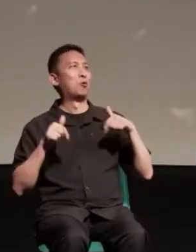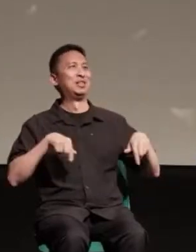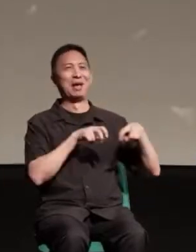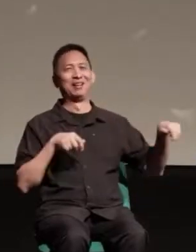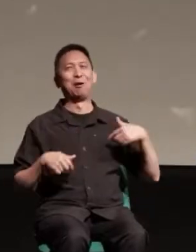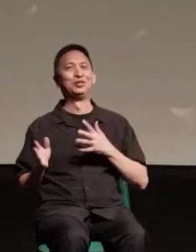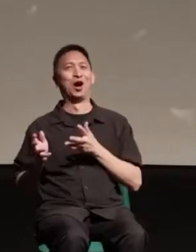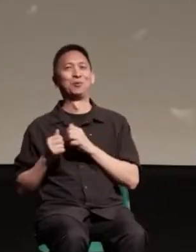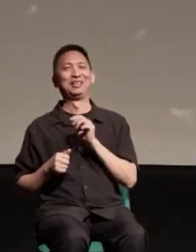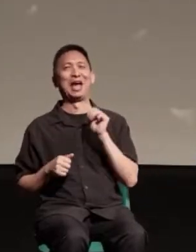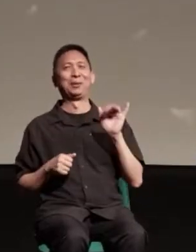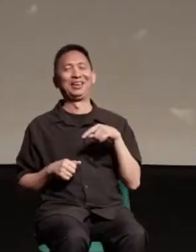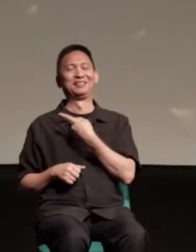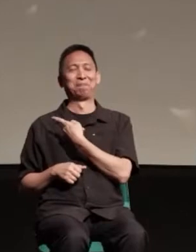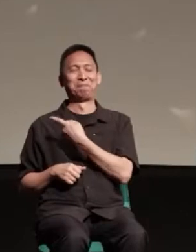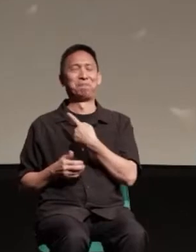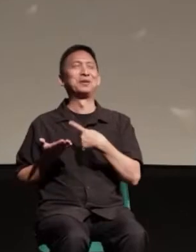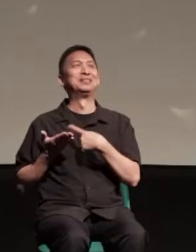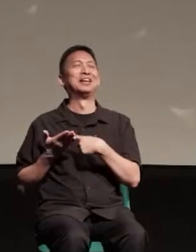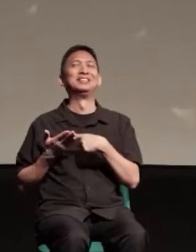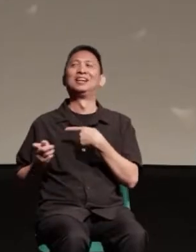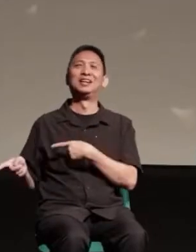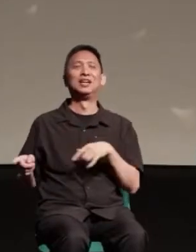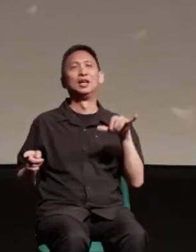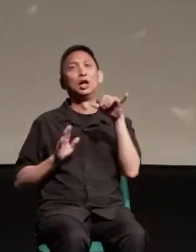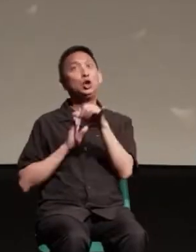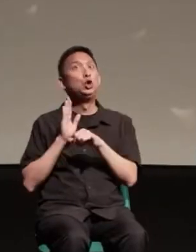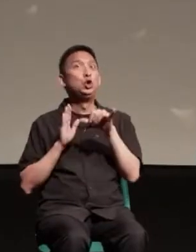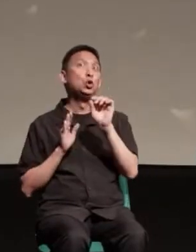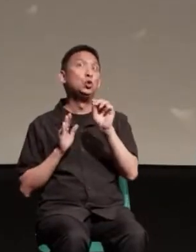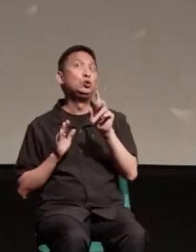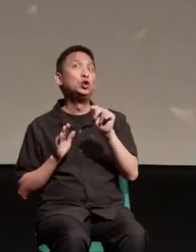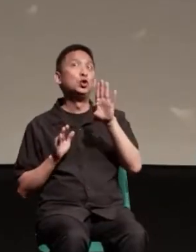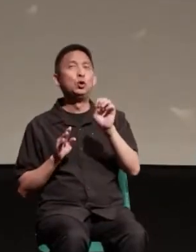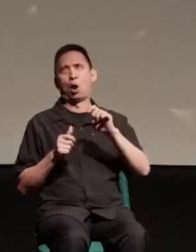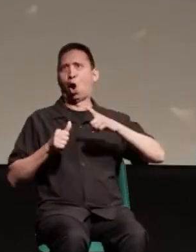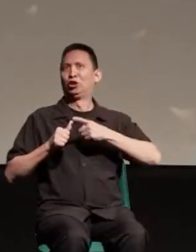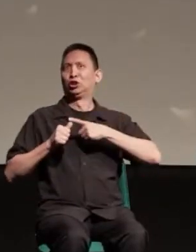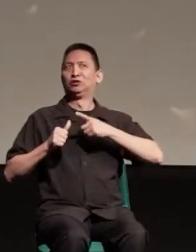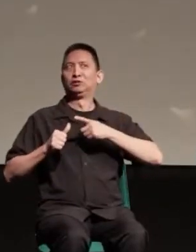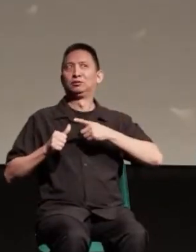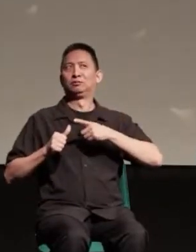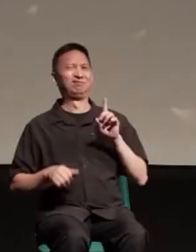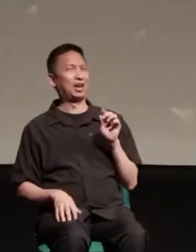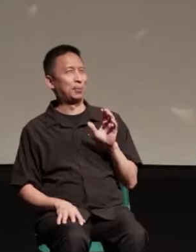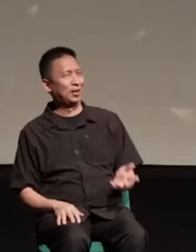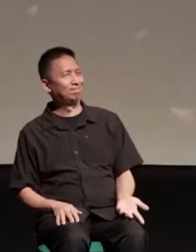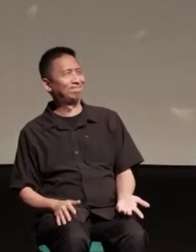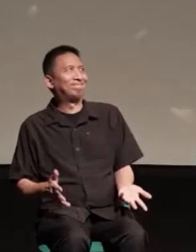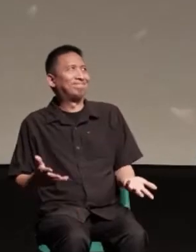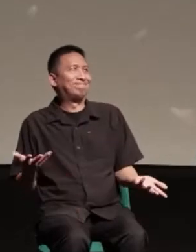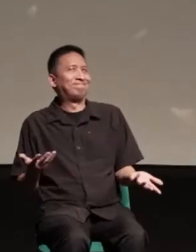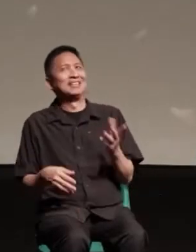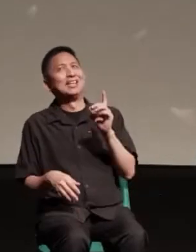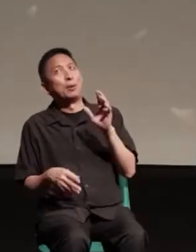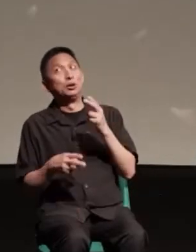about whether our YouTube originals are documentaries or not. I think of them as documentary shorts, but